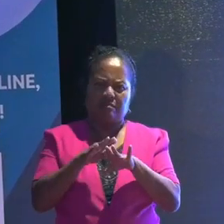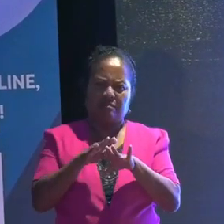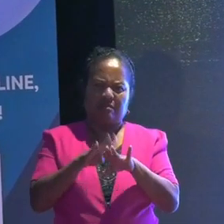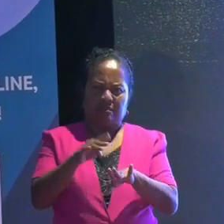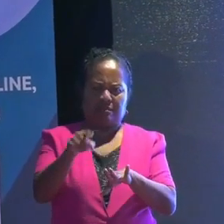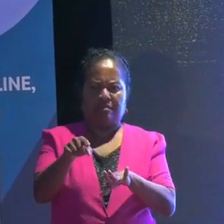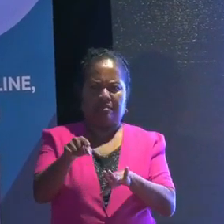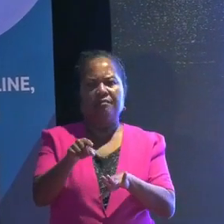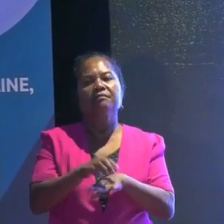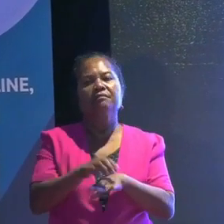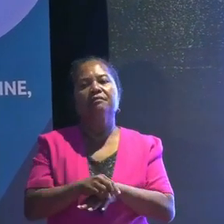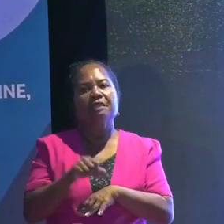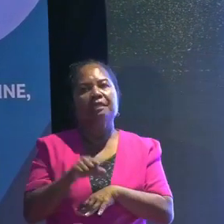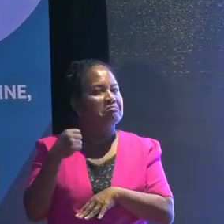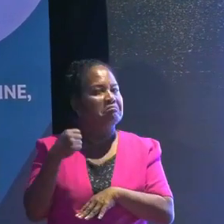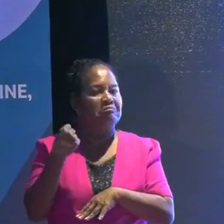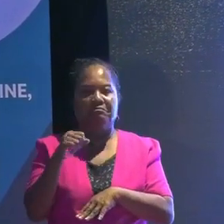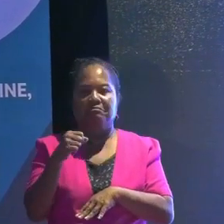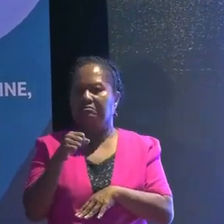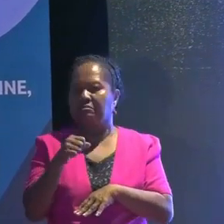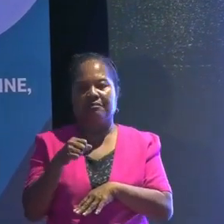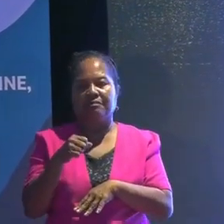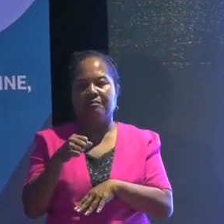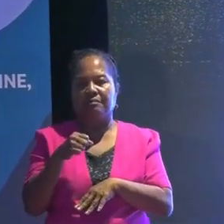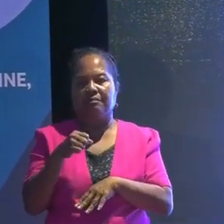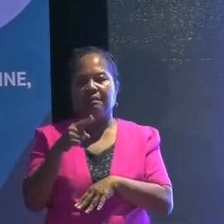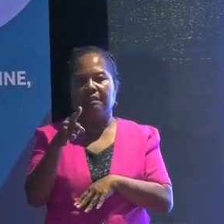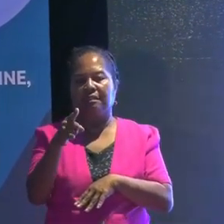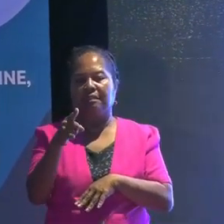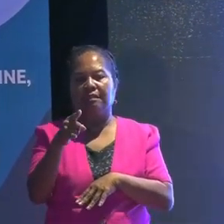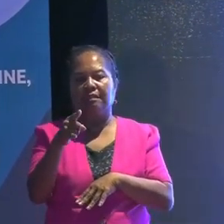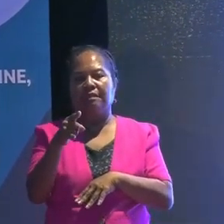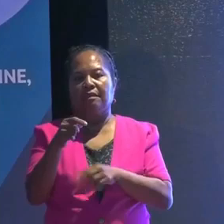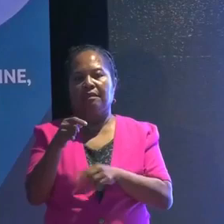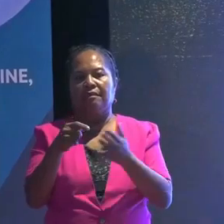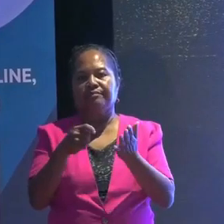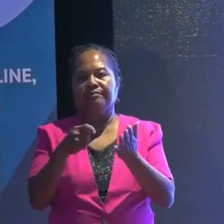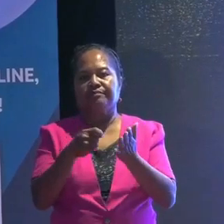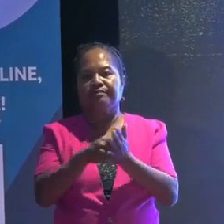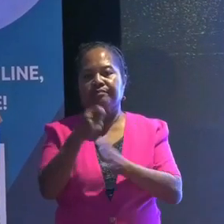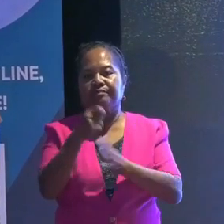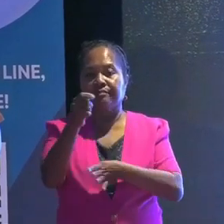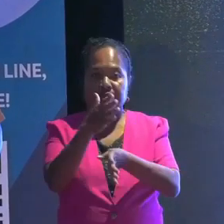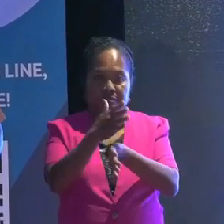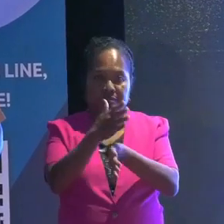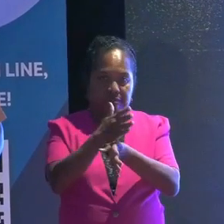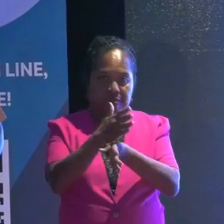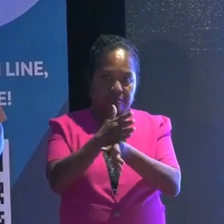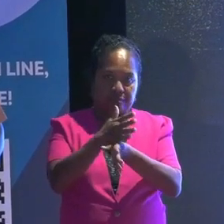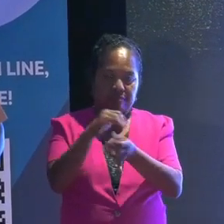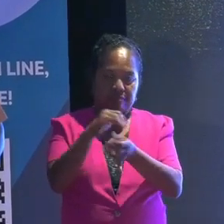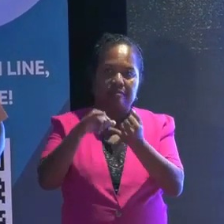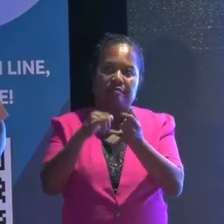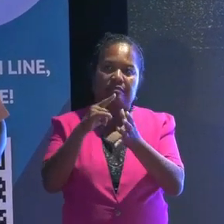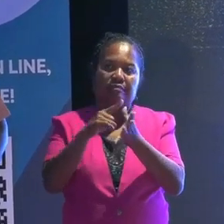saying, I'm not in the formal employment. Salary wages tax does not affect me.